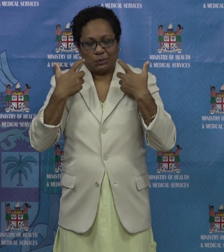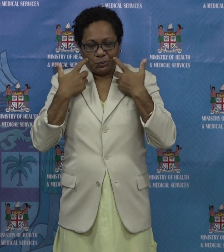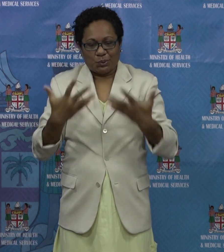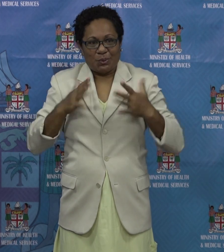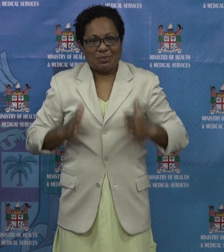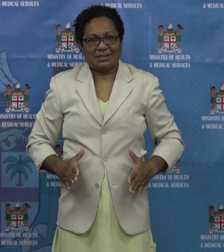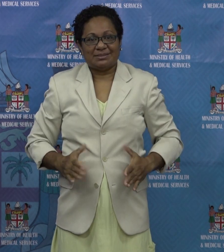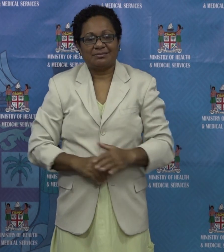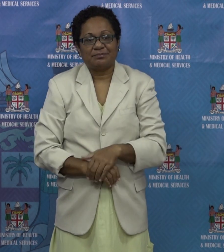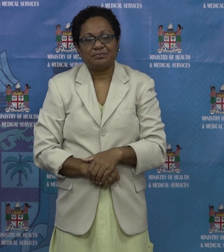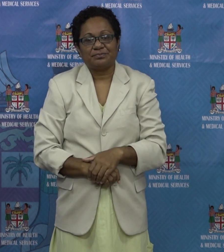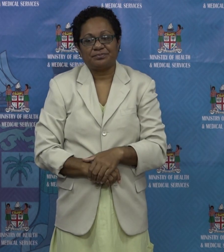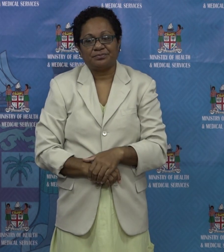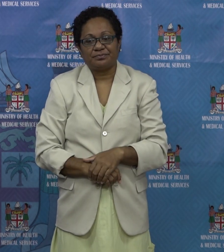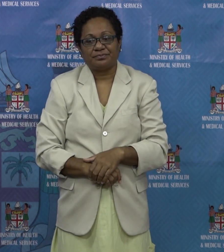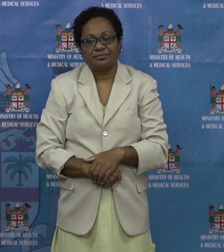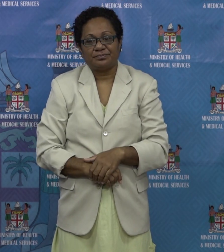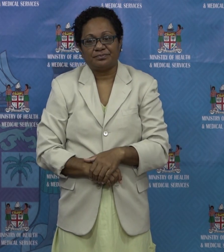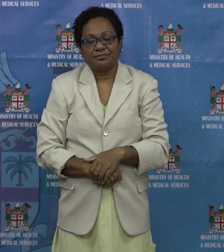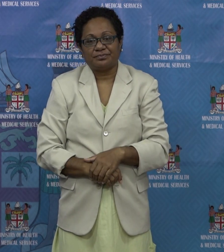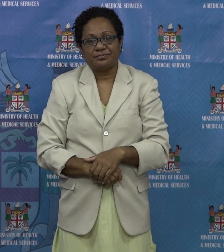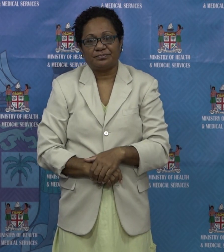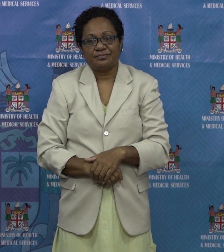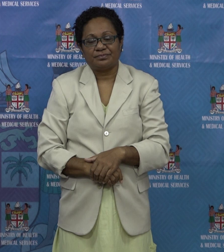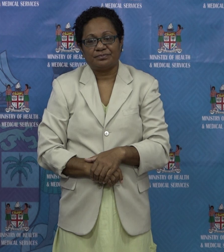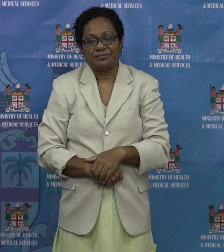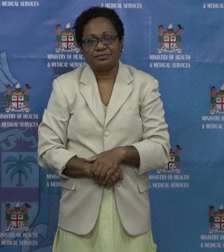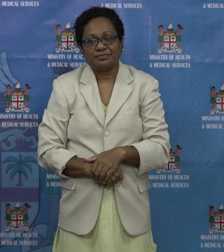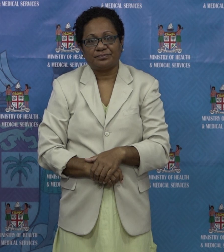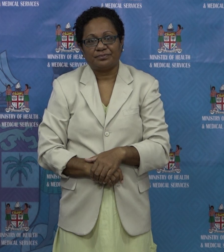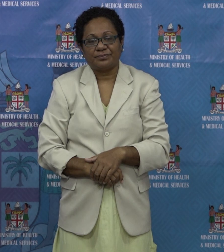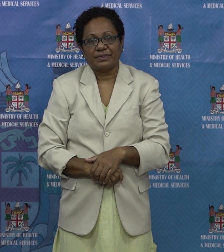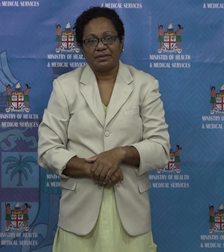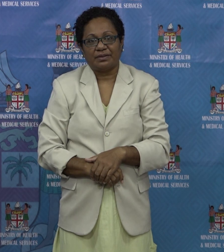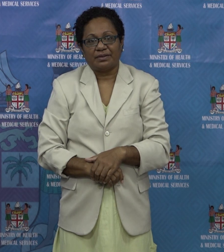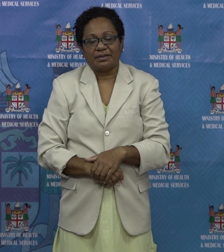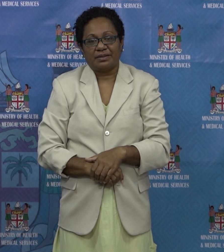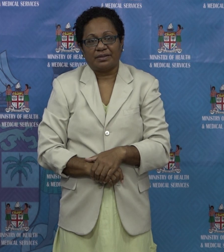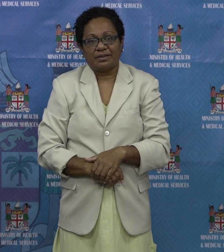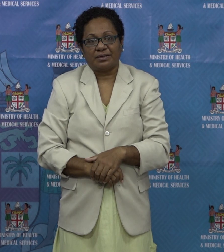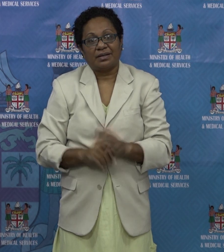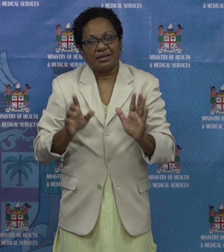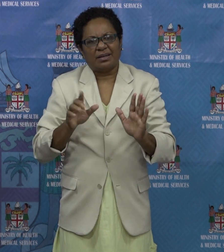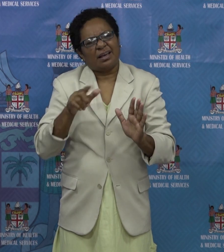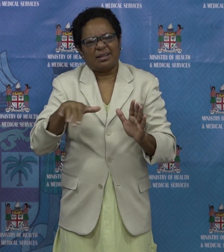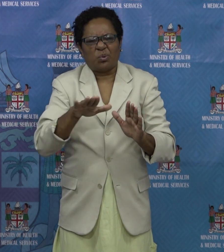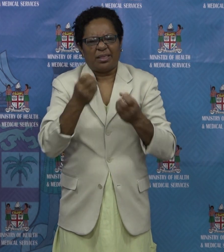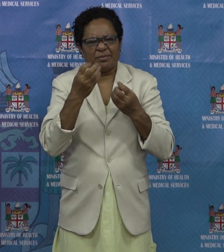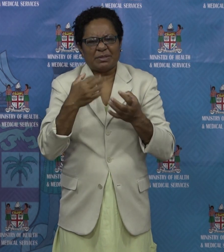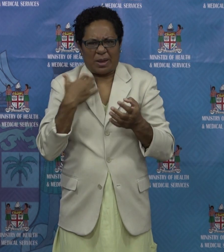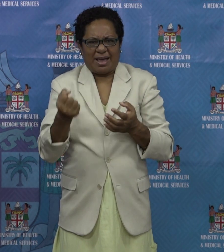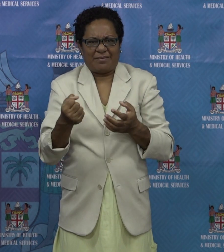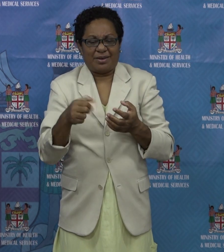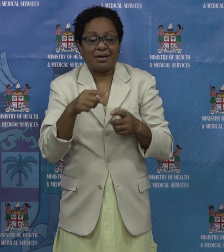I think, I would like to say that that is about as much information that we got about the case.